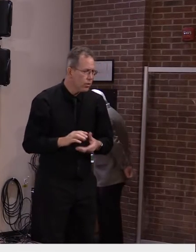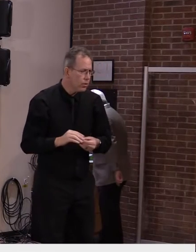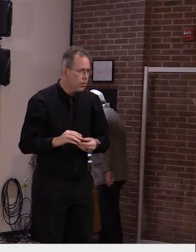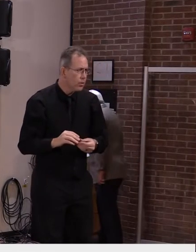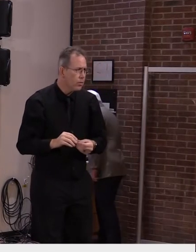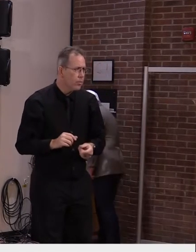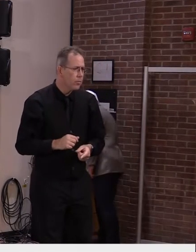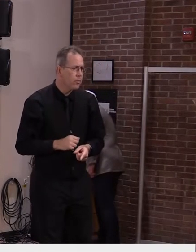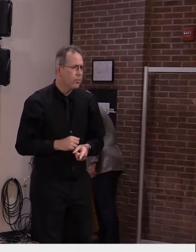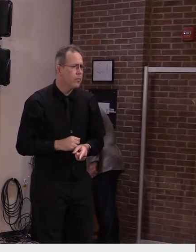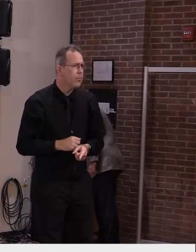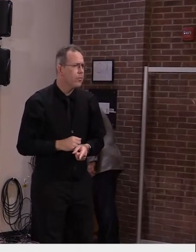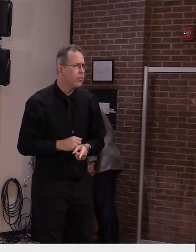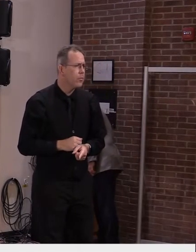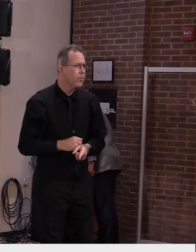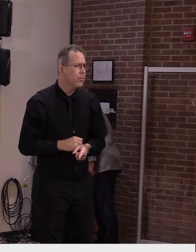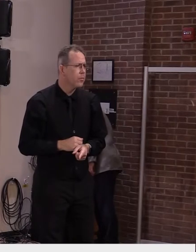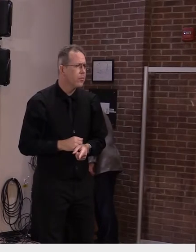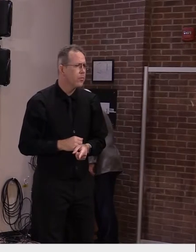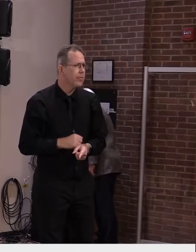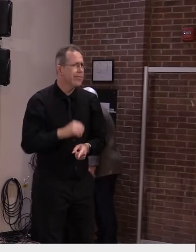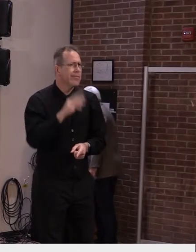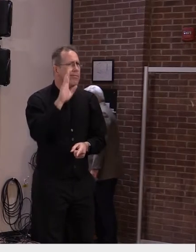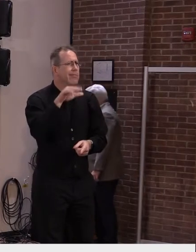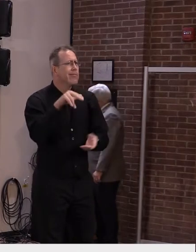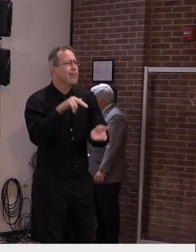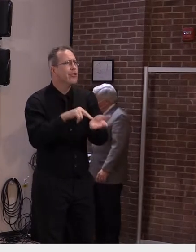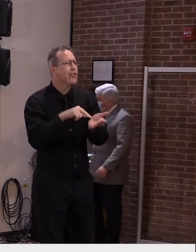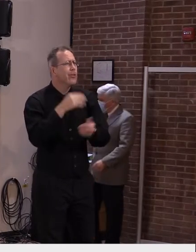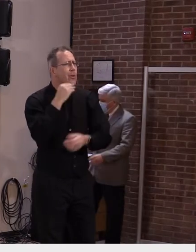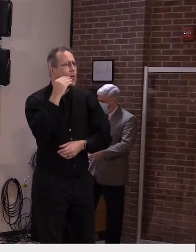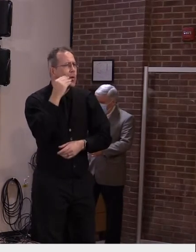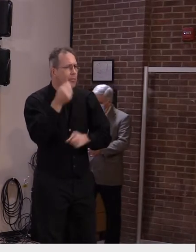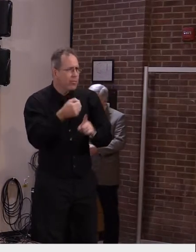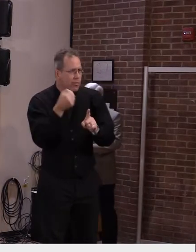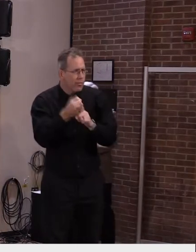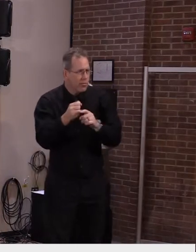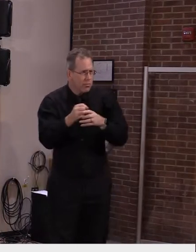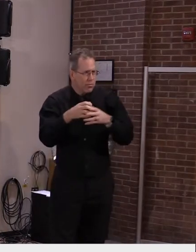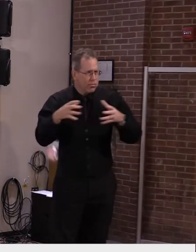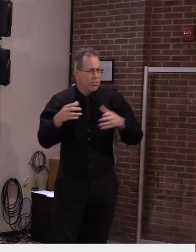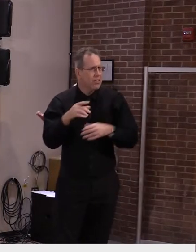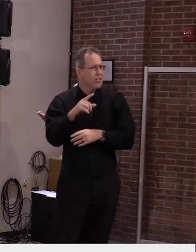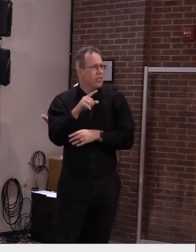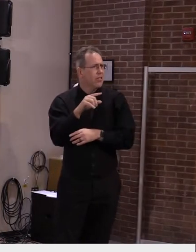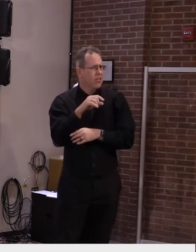and Rehab in Bennington. Looks like there's 71 cases there.